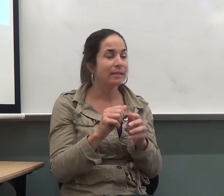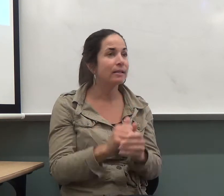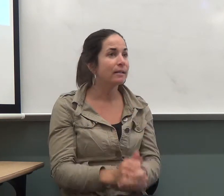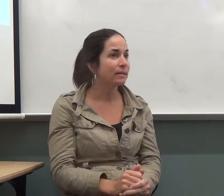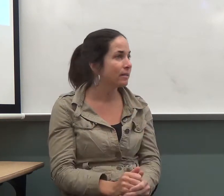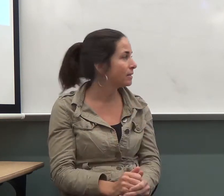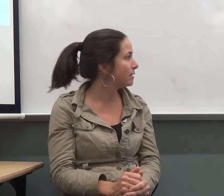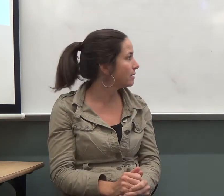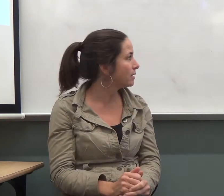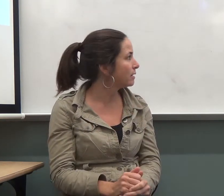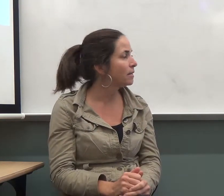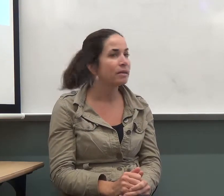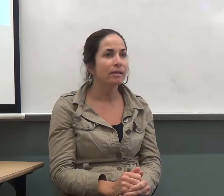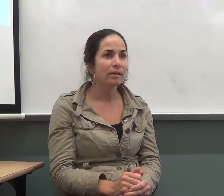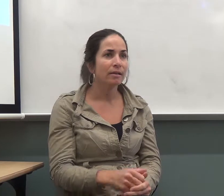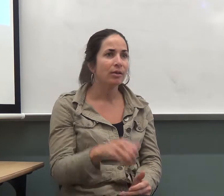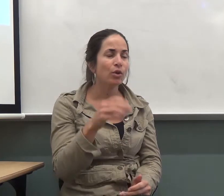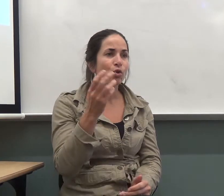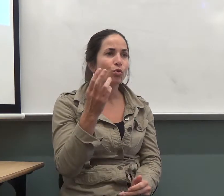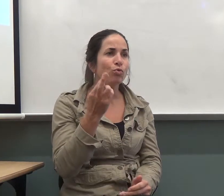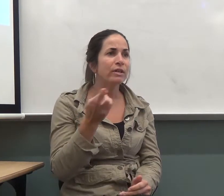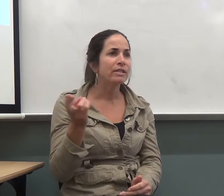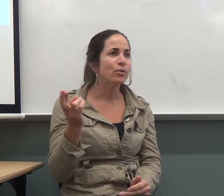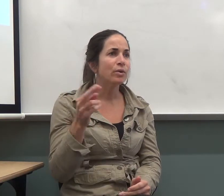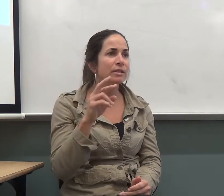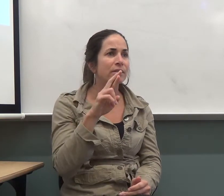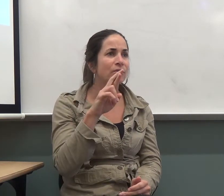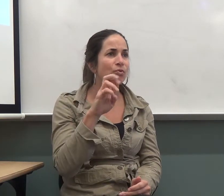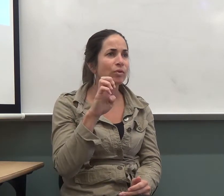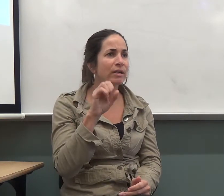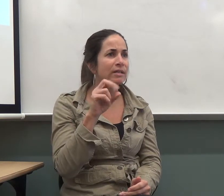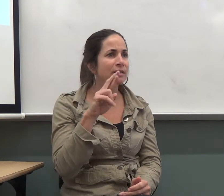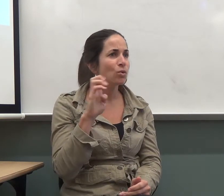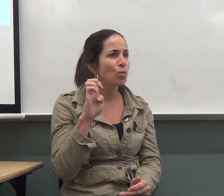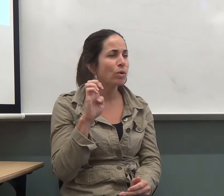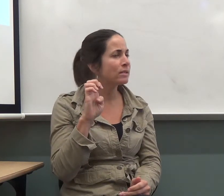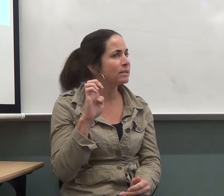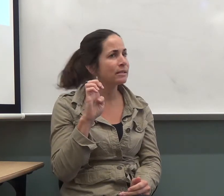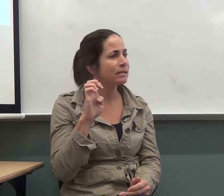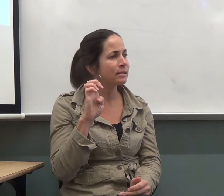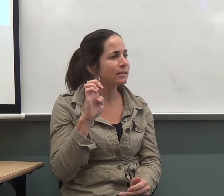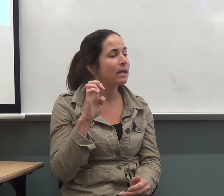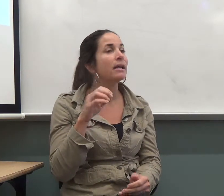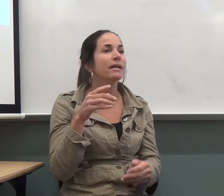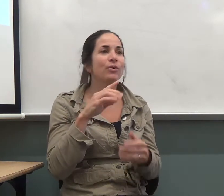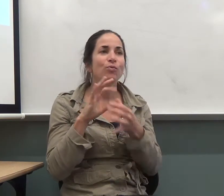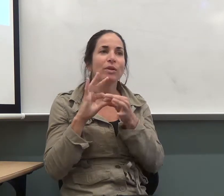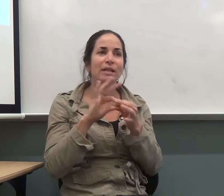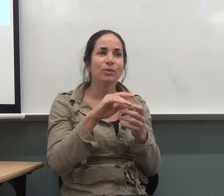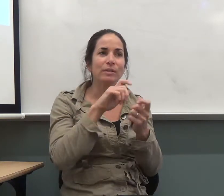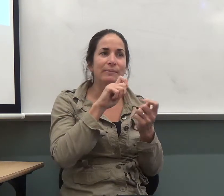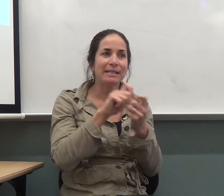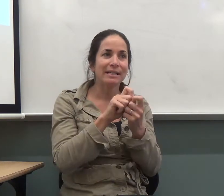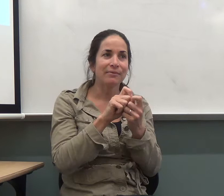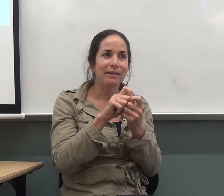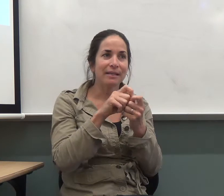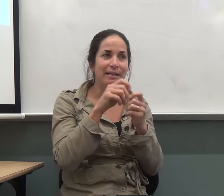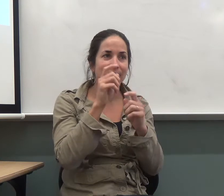though. That is, it's a specific detail. How long was that Okay. going? Only a minute or so. Okay. Don't